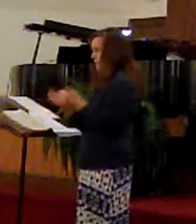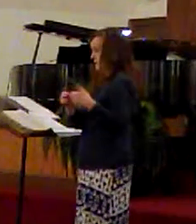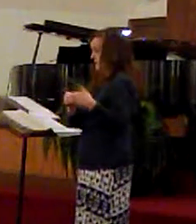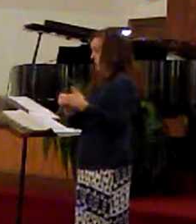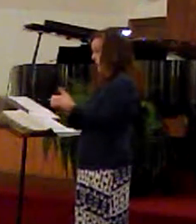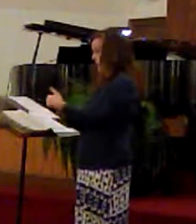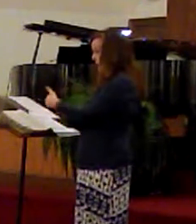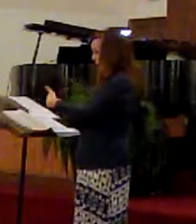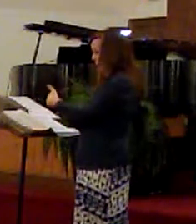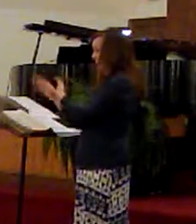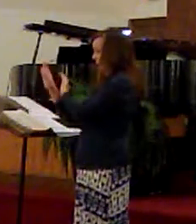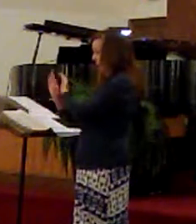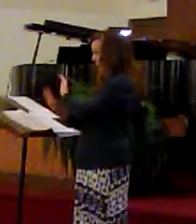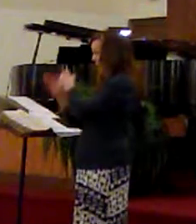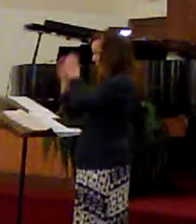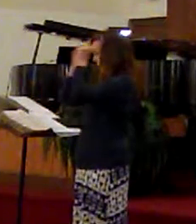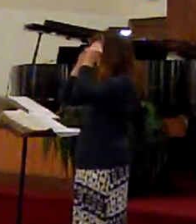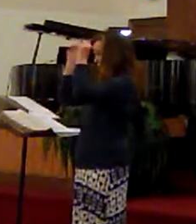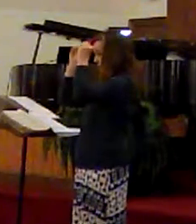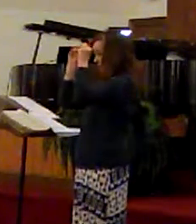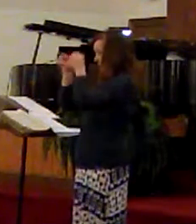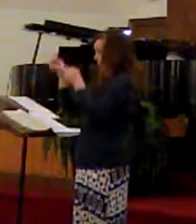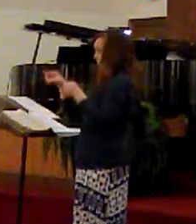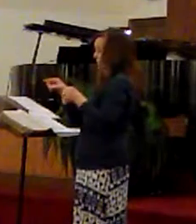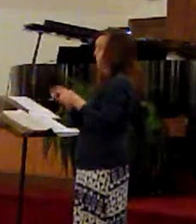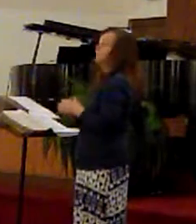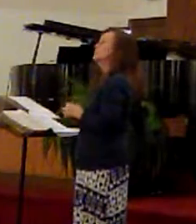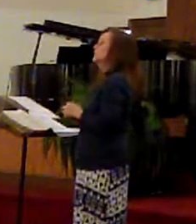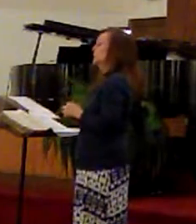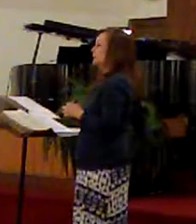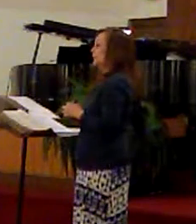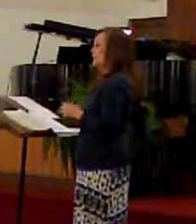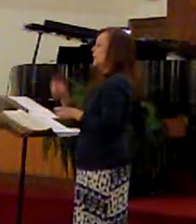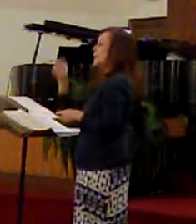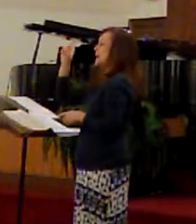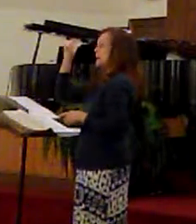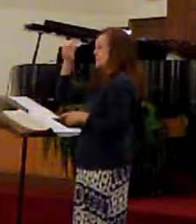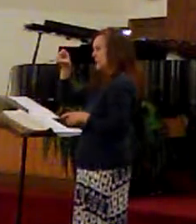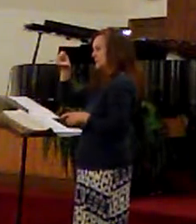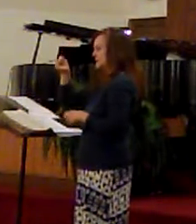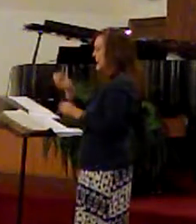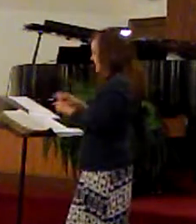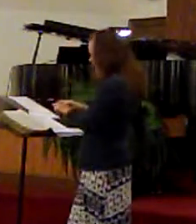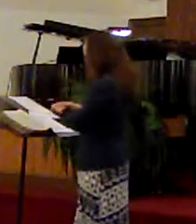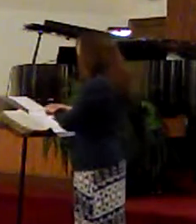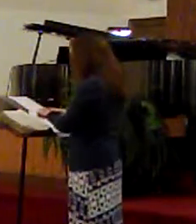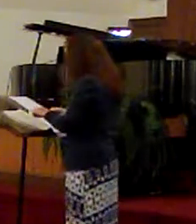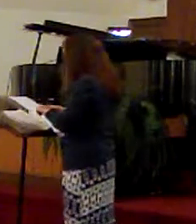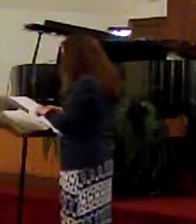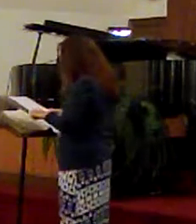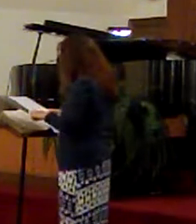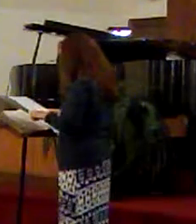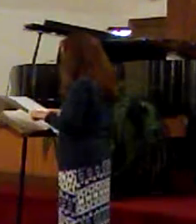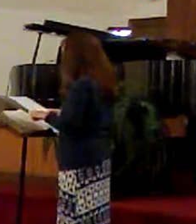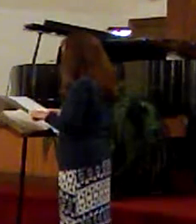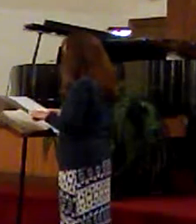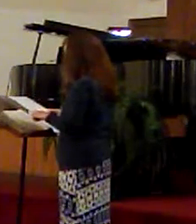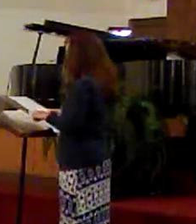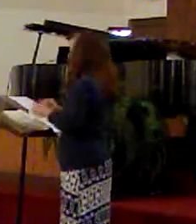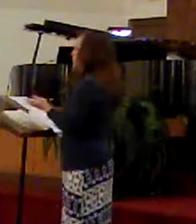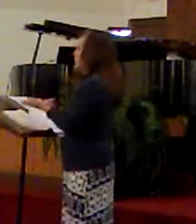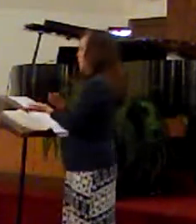teach us. But we must be about going back and studying, allowing the Holy Spirit to do even more in our hearts and lives.